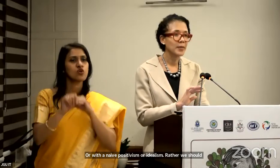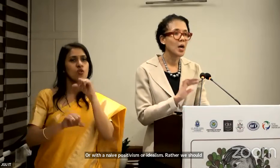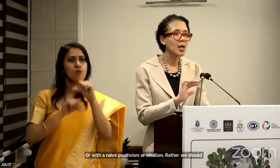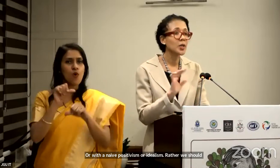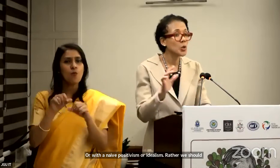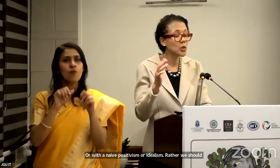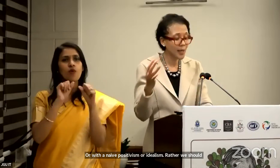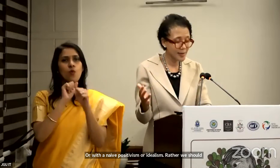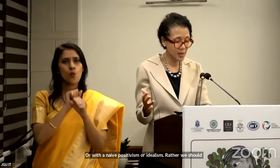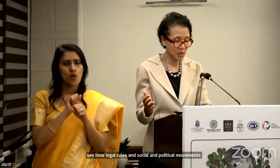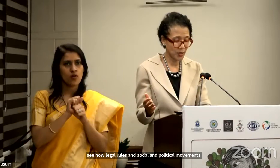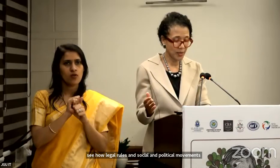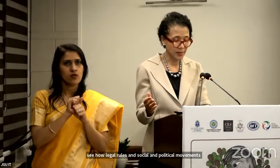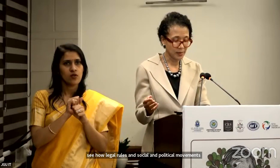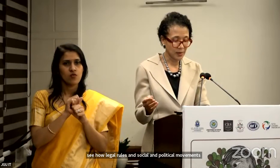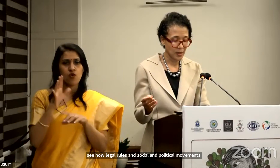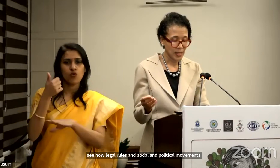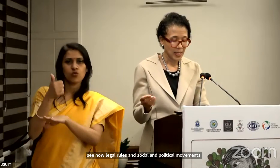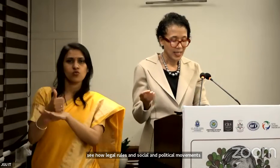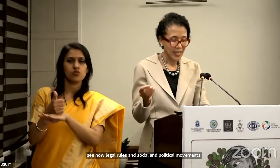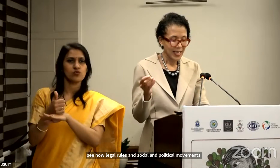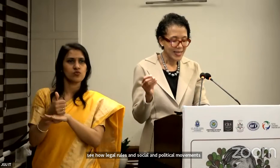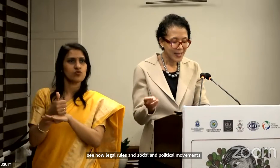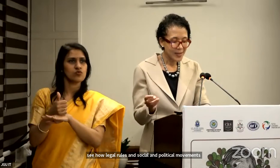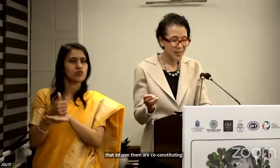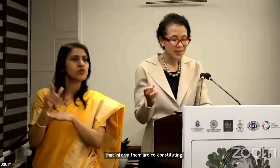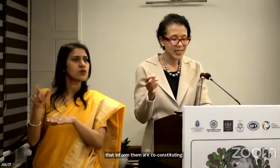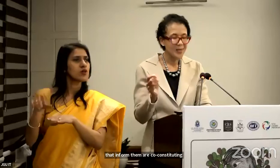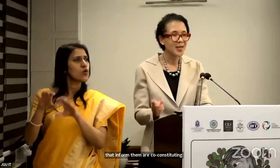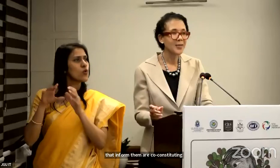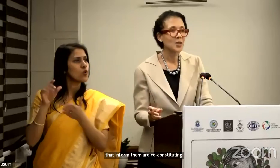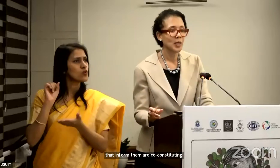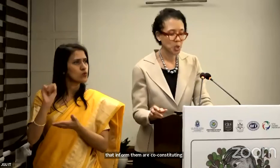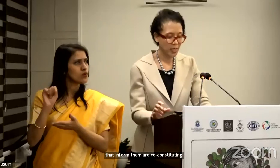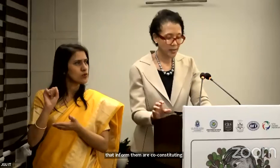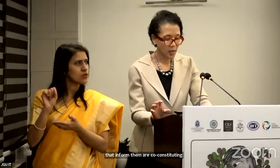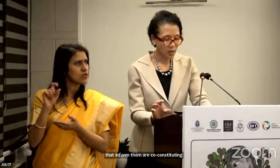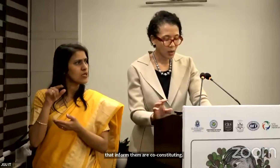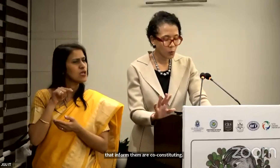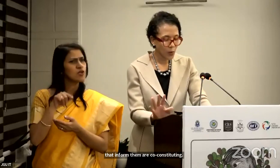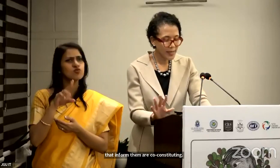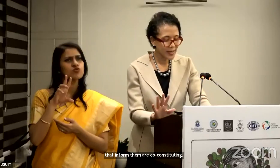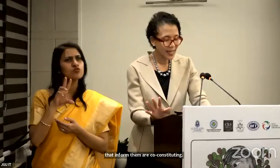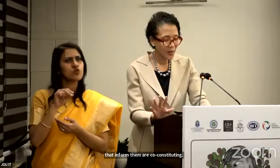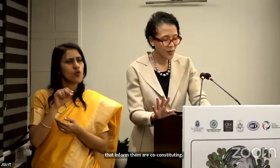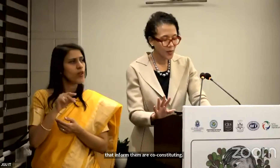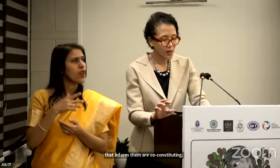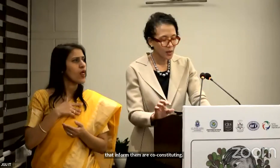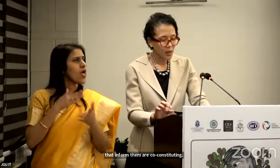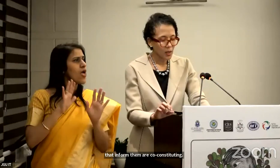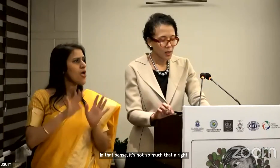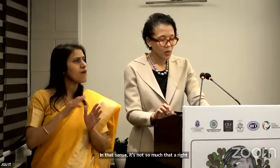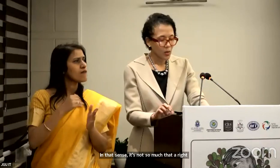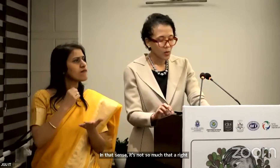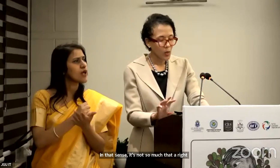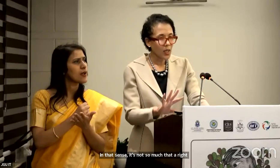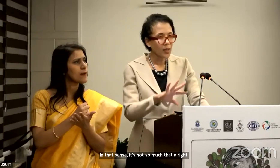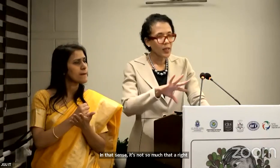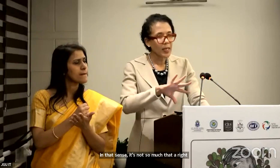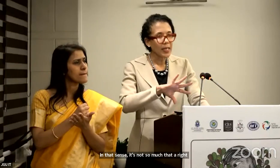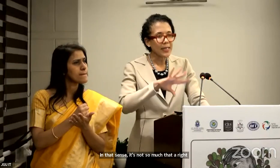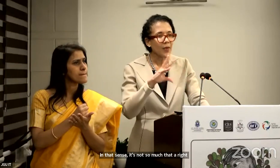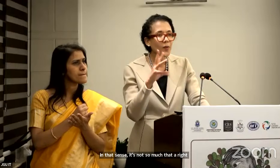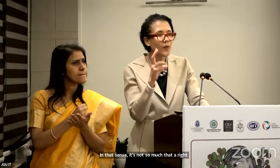inform them are co-constituting. In that sense, it's not so much that a right to health